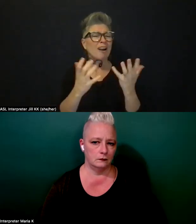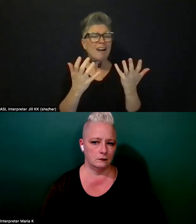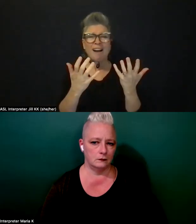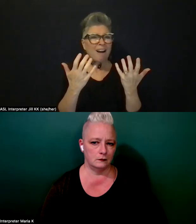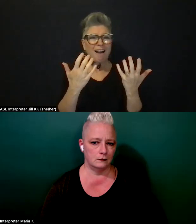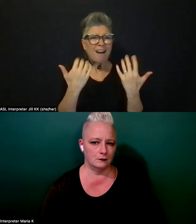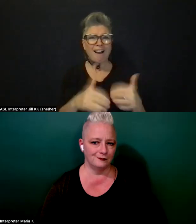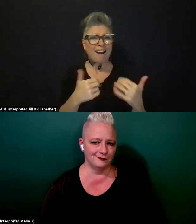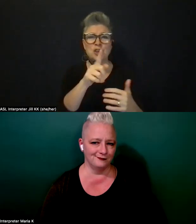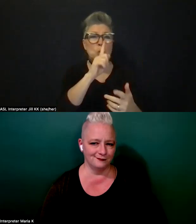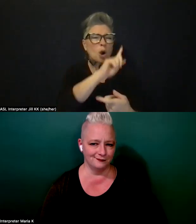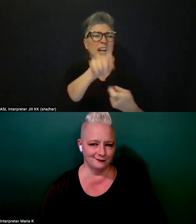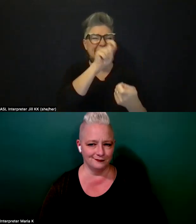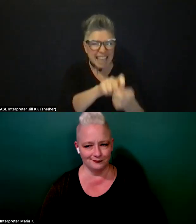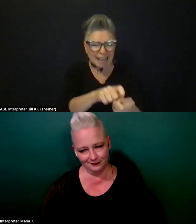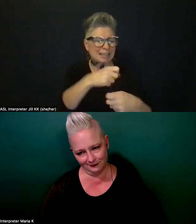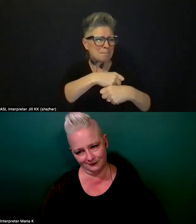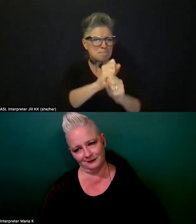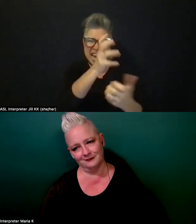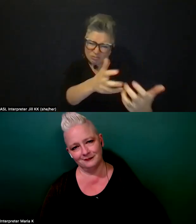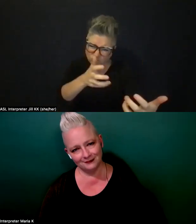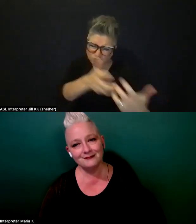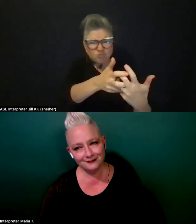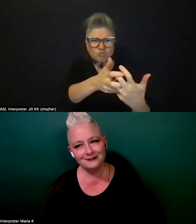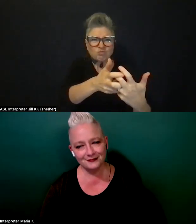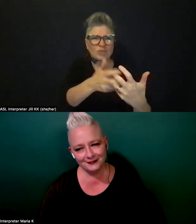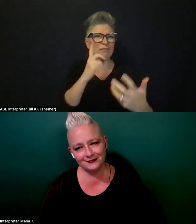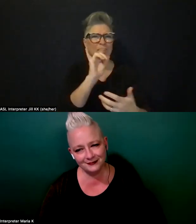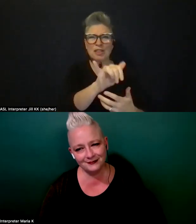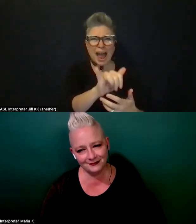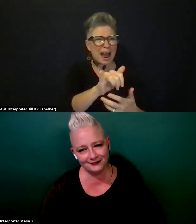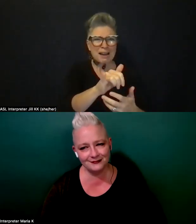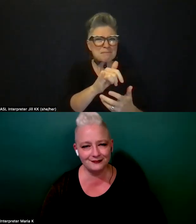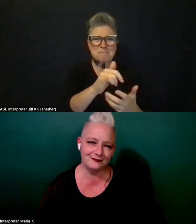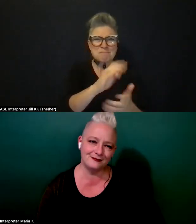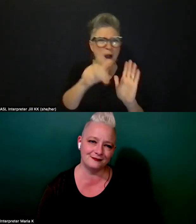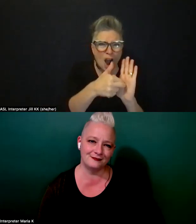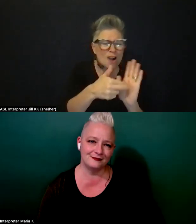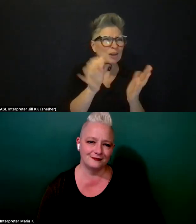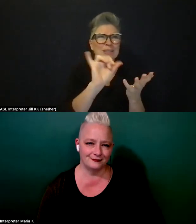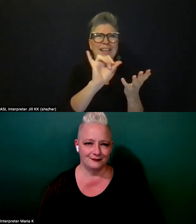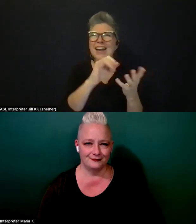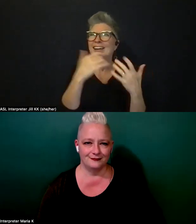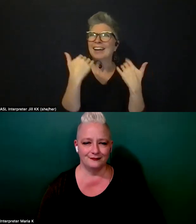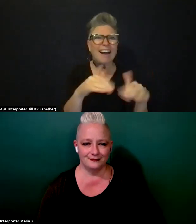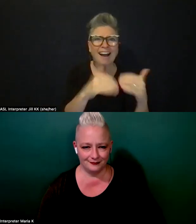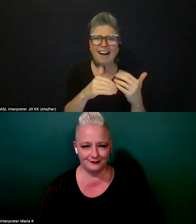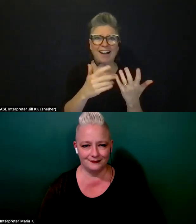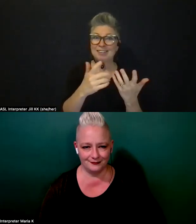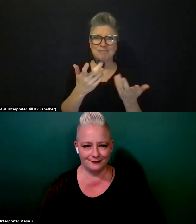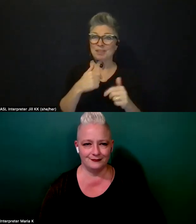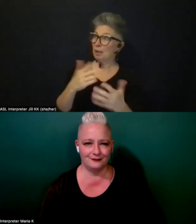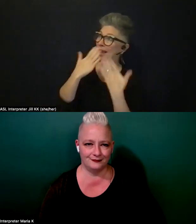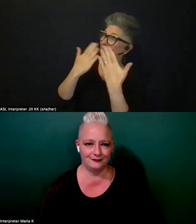were exactly made for the part. I can't even explain it. They were like, thank you. Yeah, it was like, whole